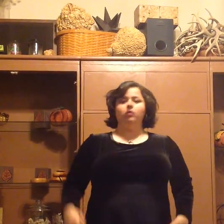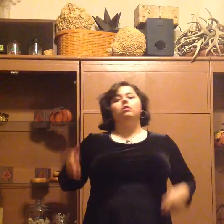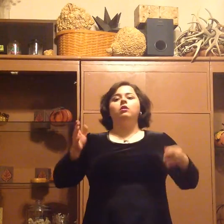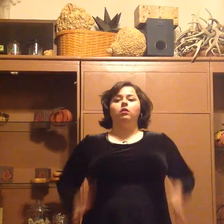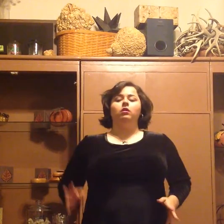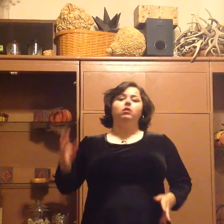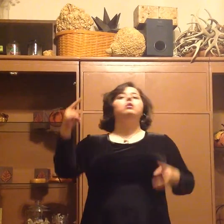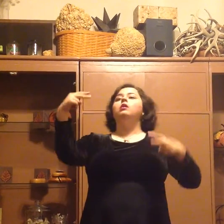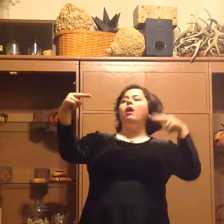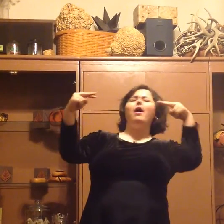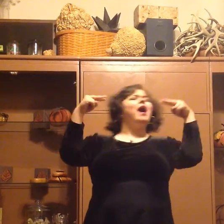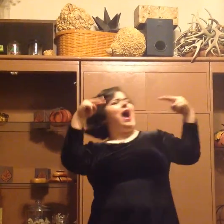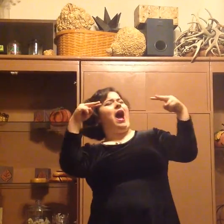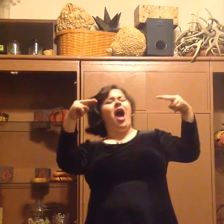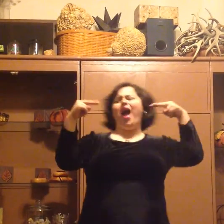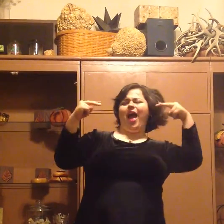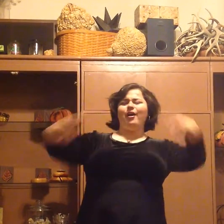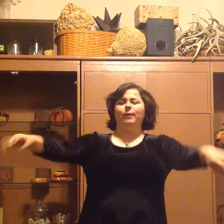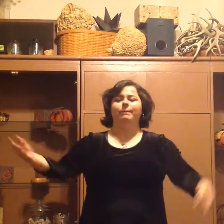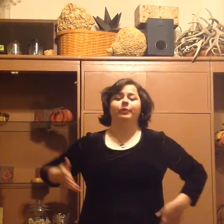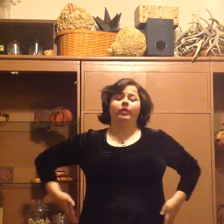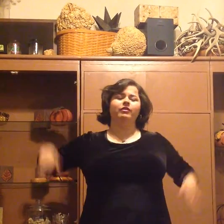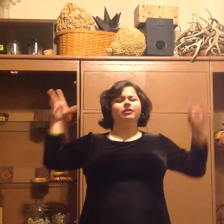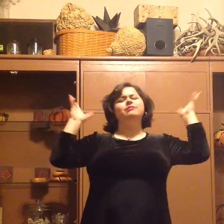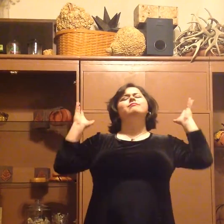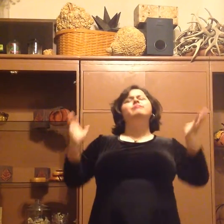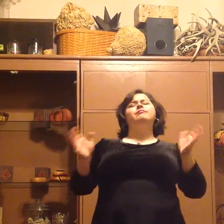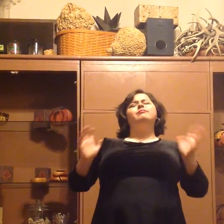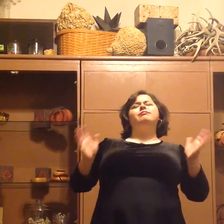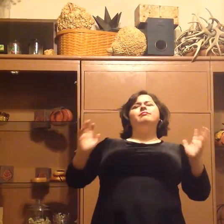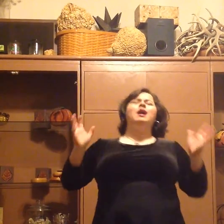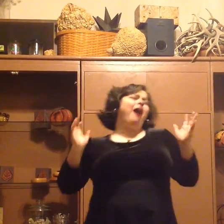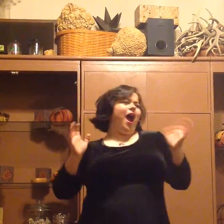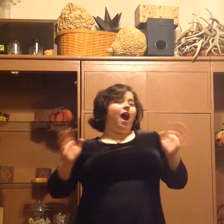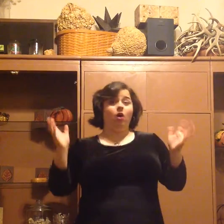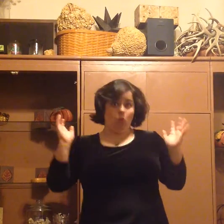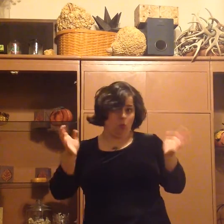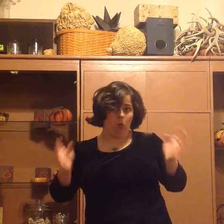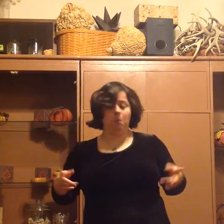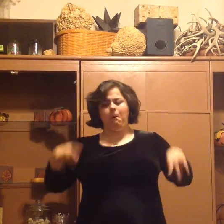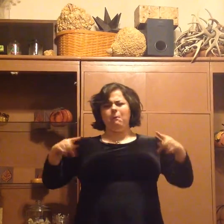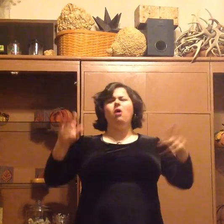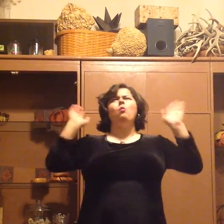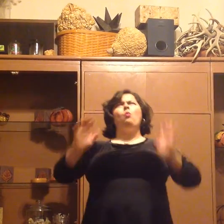They all got together and talked about what a wonderful party it had been.